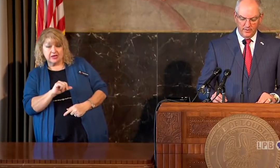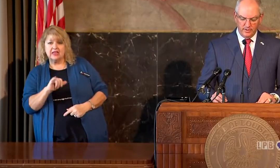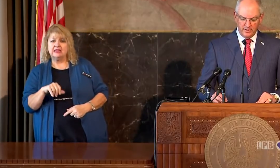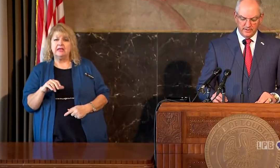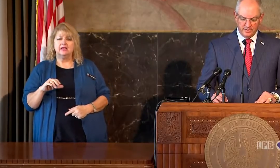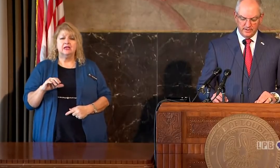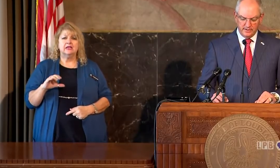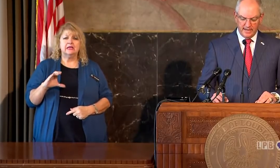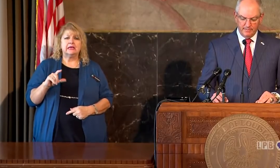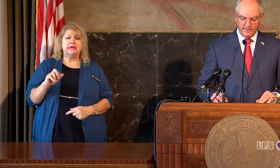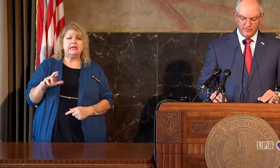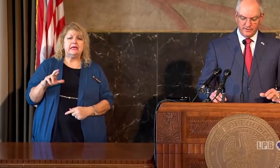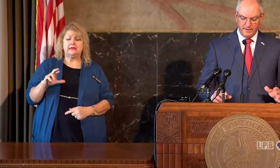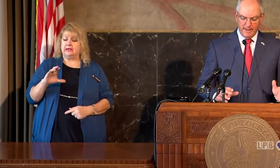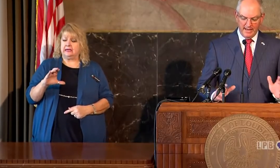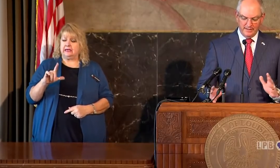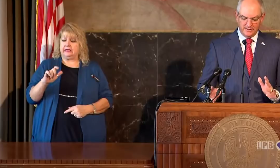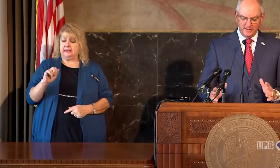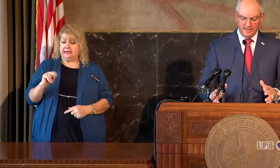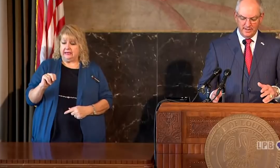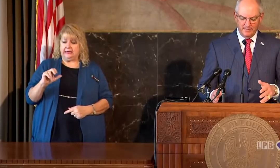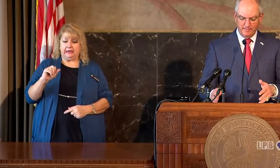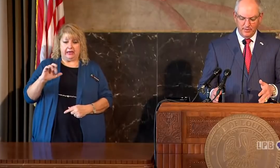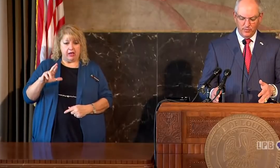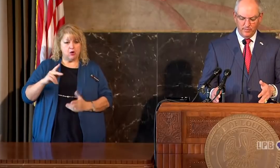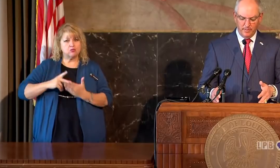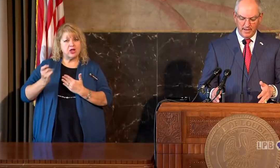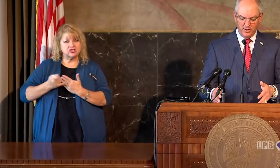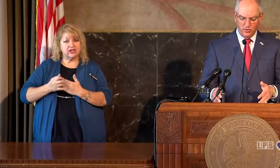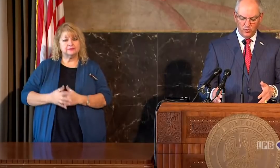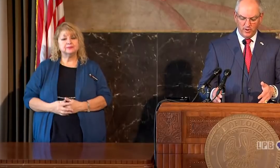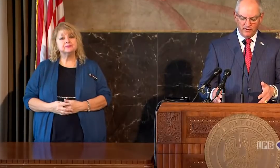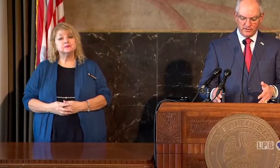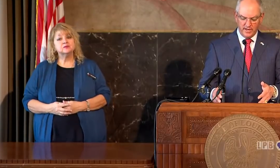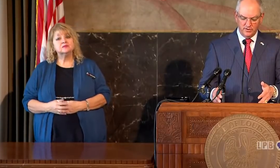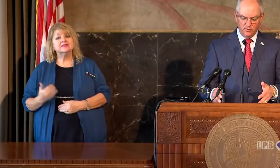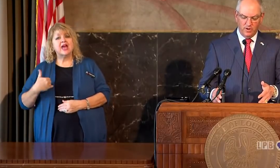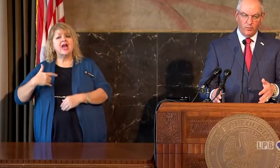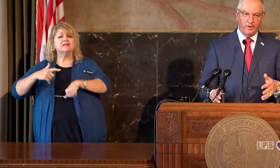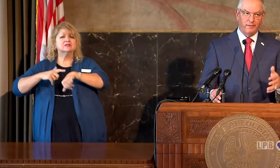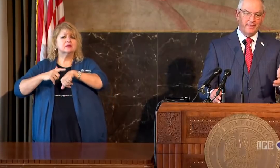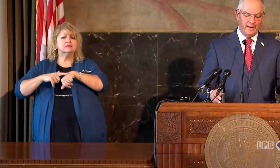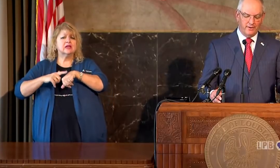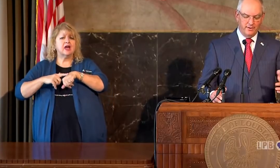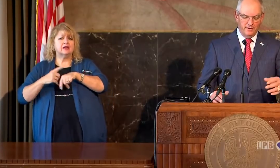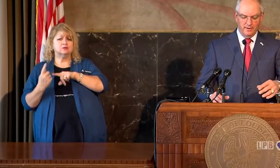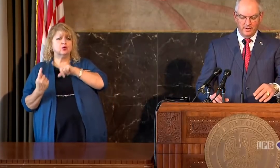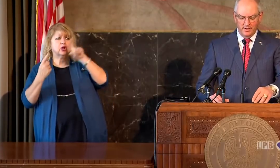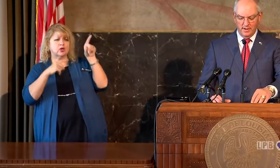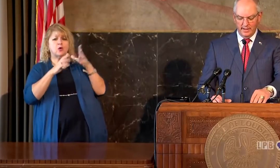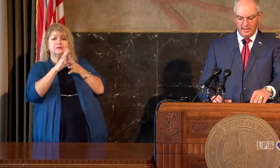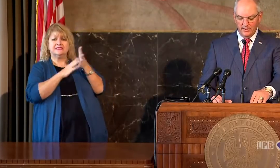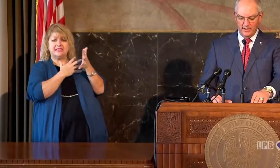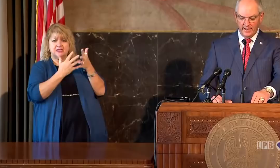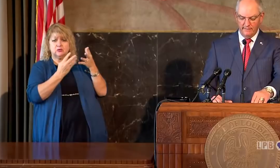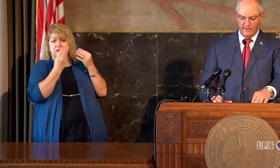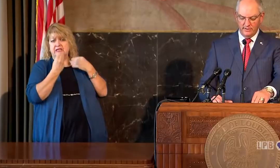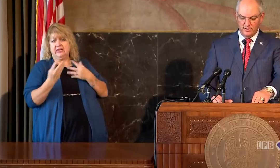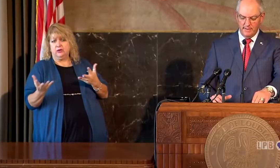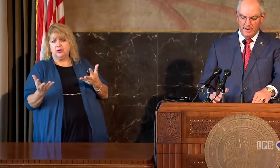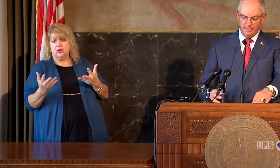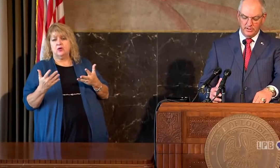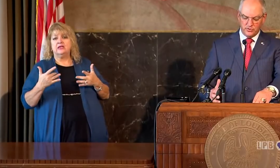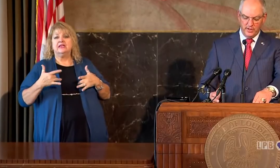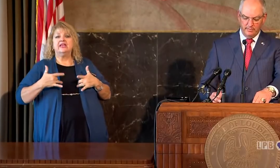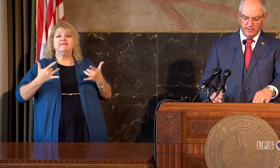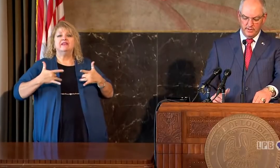I know there is a time difference to balance, but we'll be making you aware of our schedule while we are there, including in events